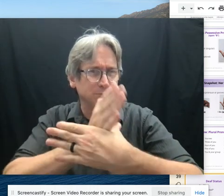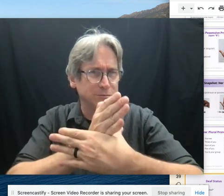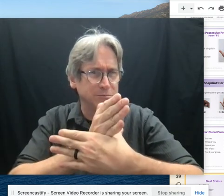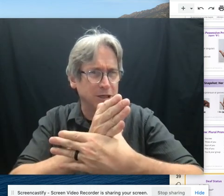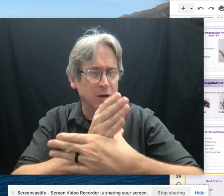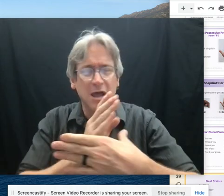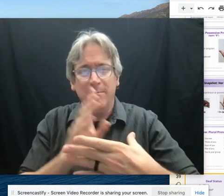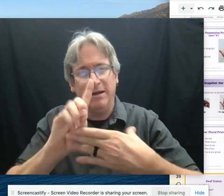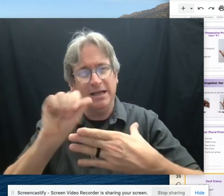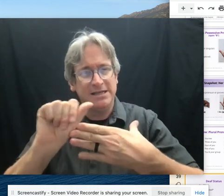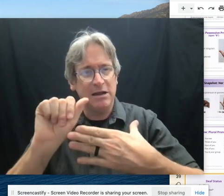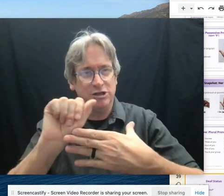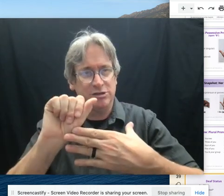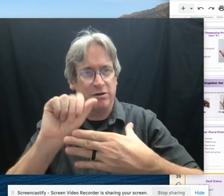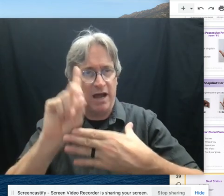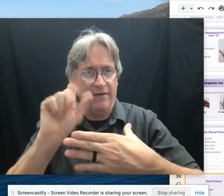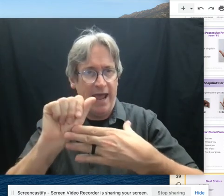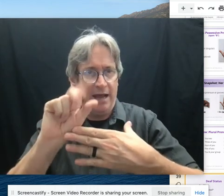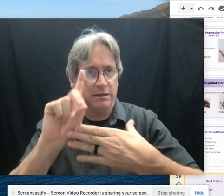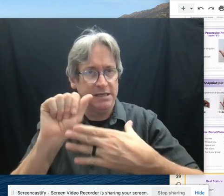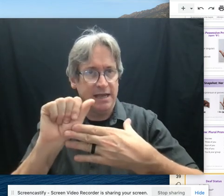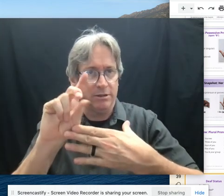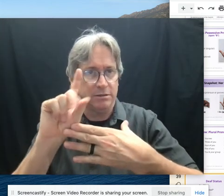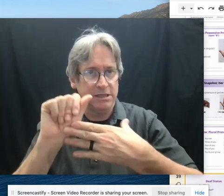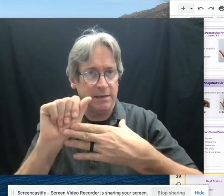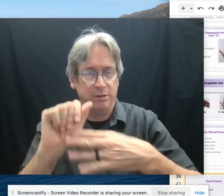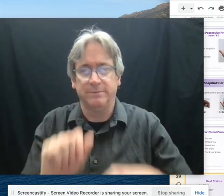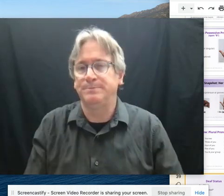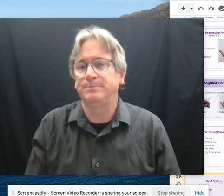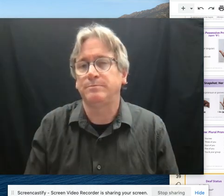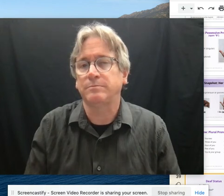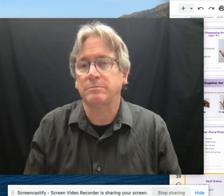interrupted, or but it's now just sort of on the hand. Disabled.